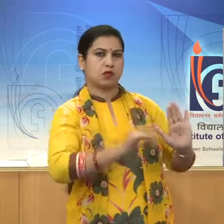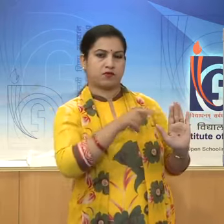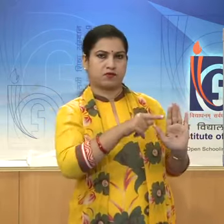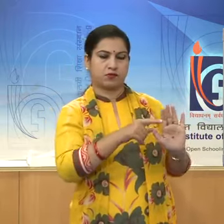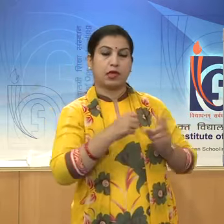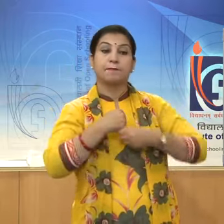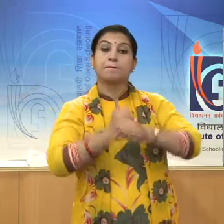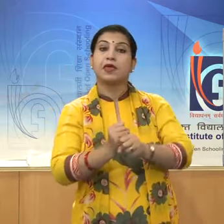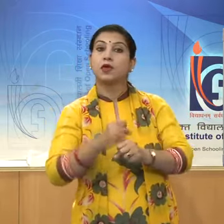made by